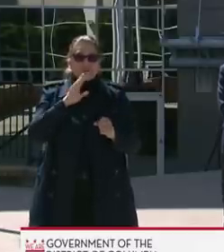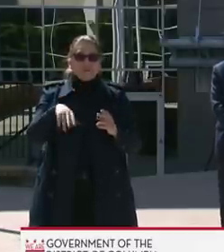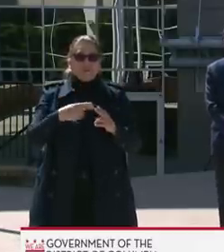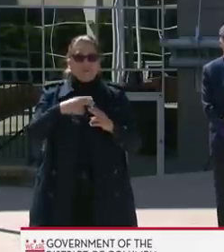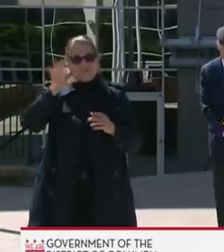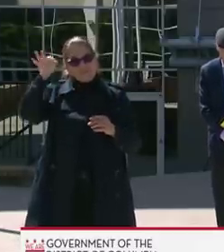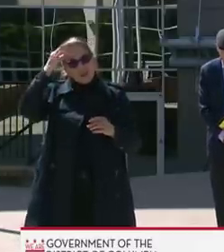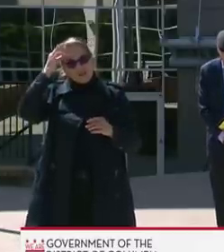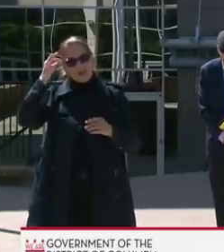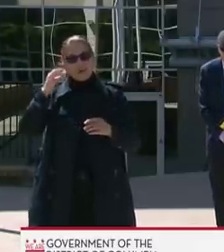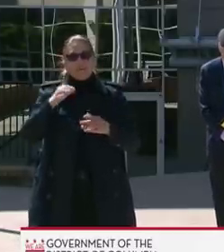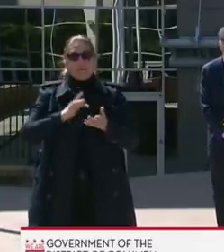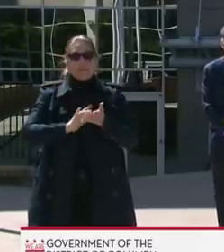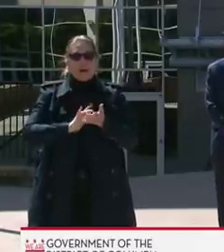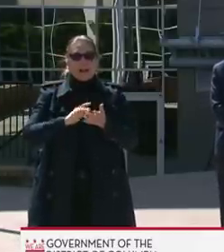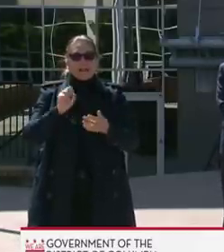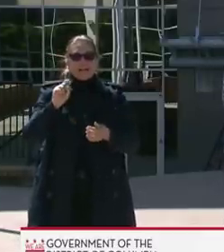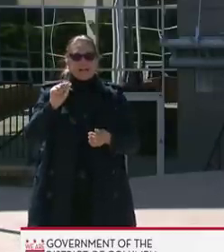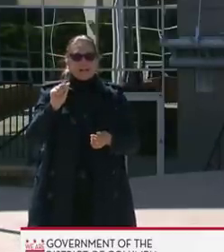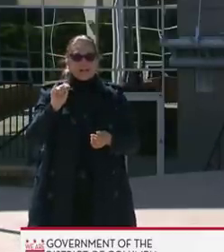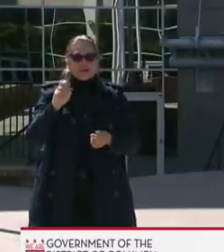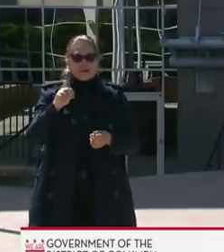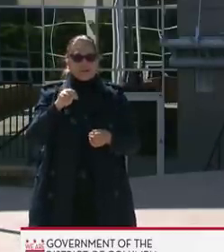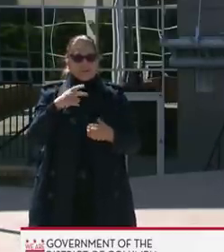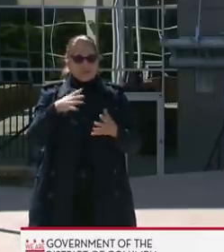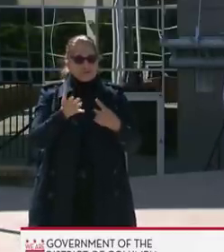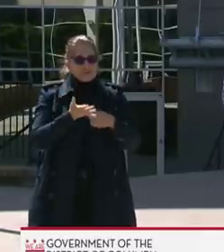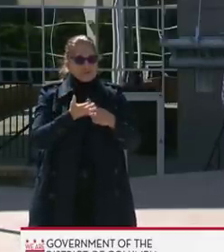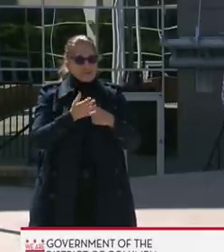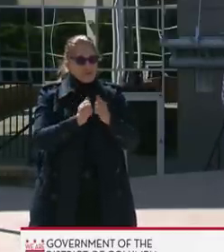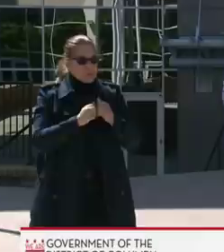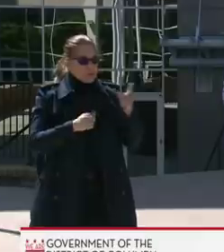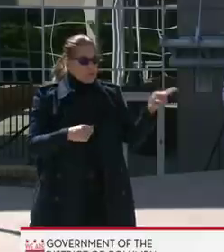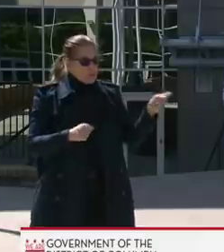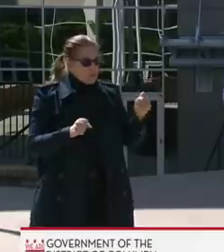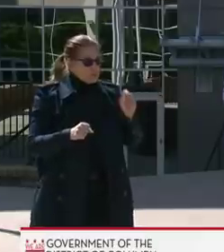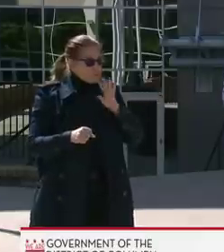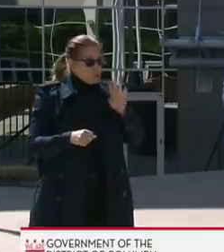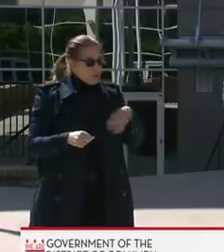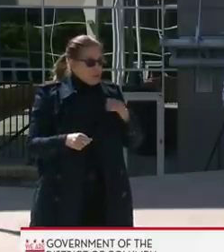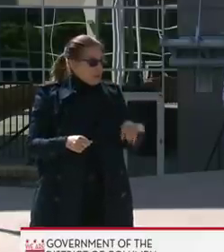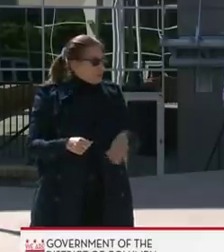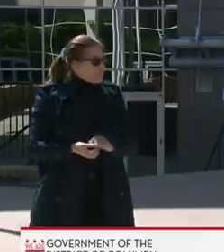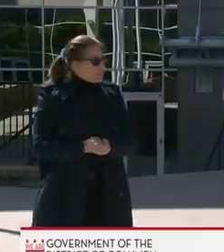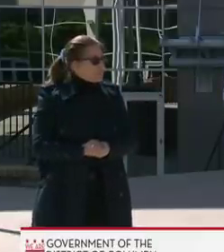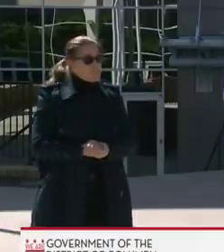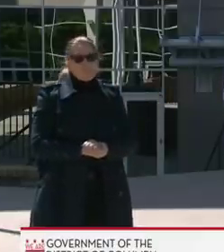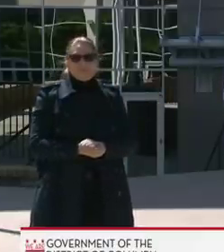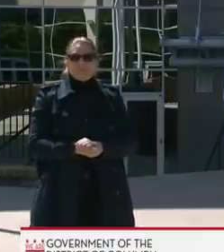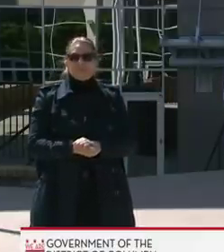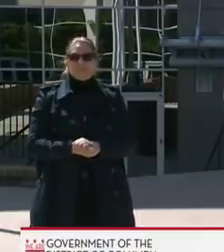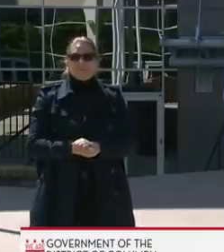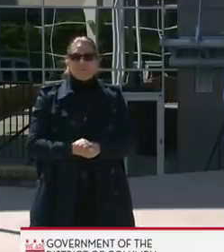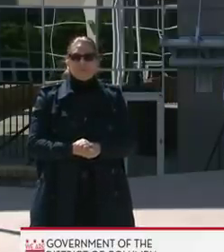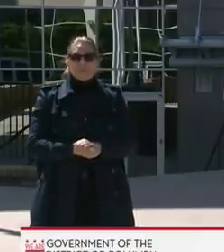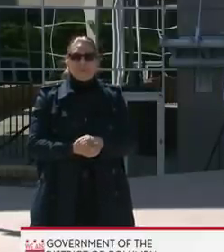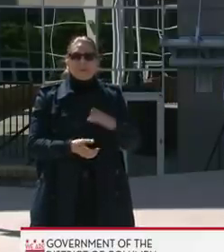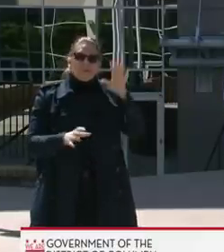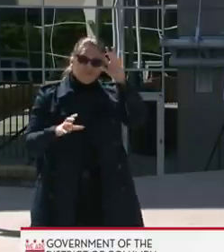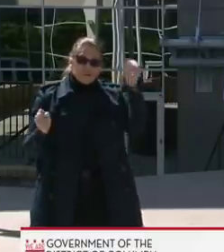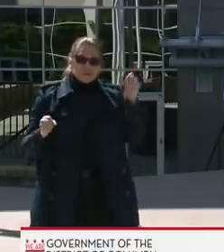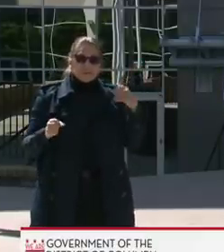Can you speak more to that? I got to think that the president is referring to our discussions with the Army Corps